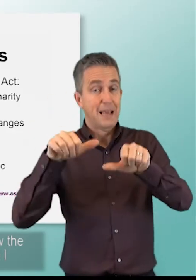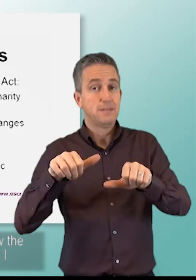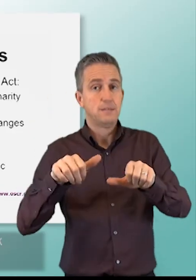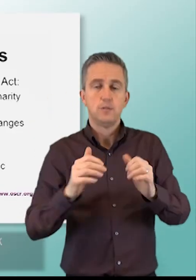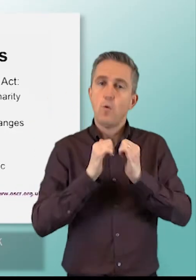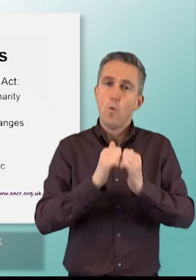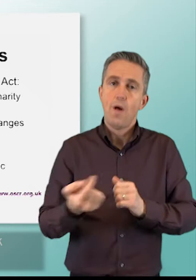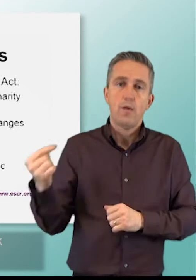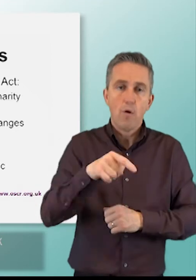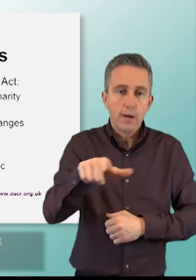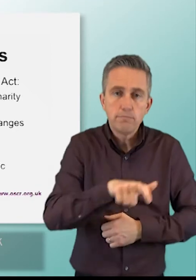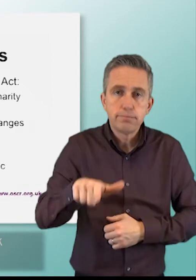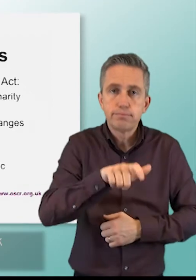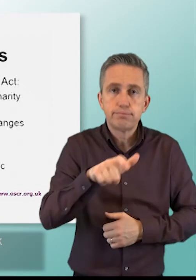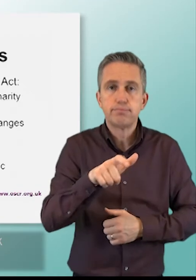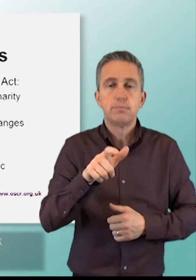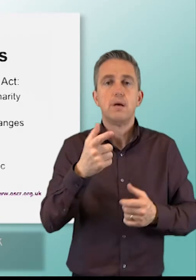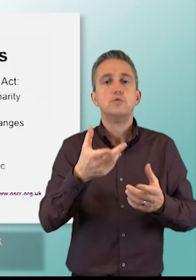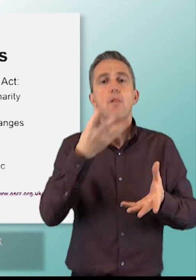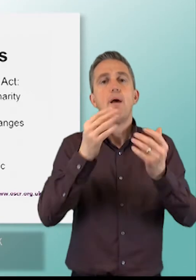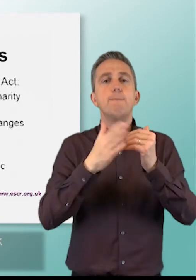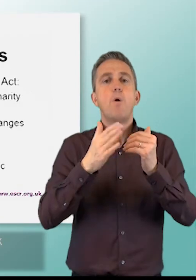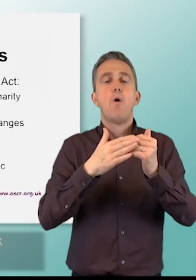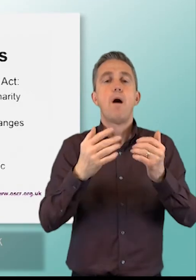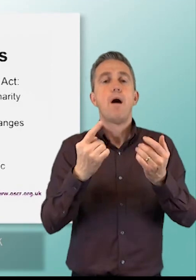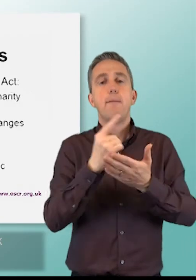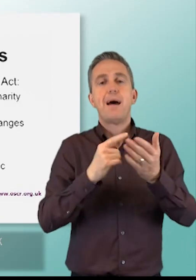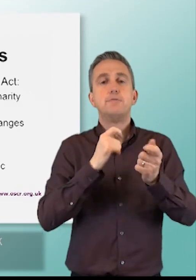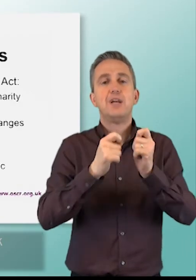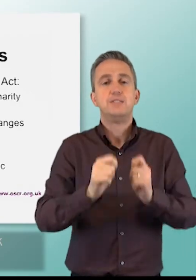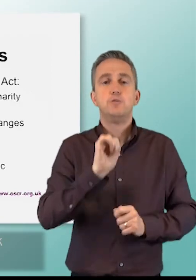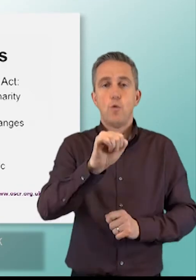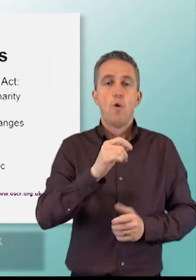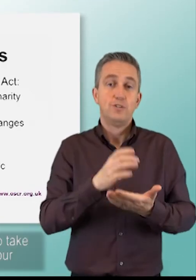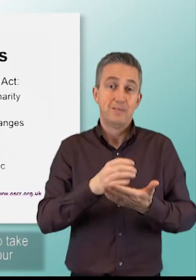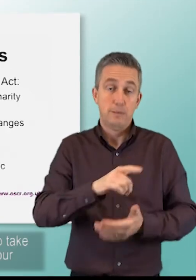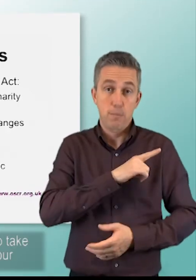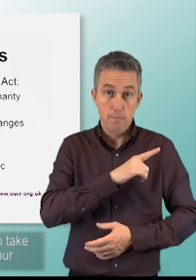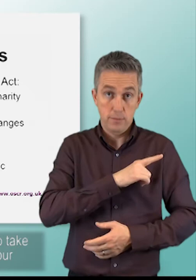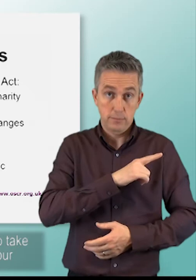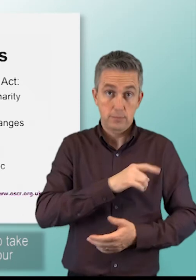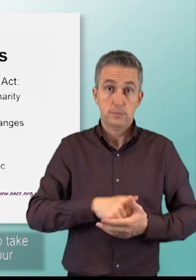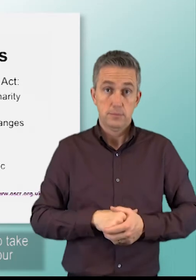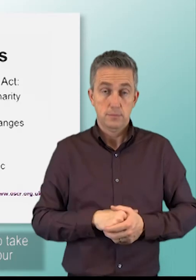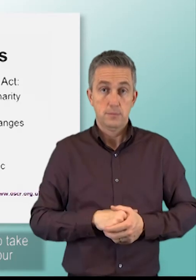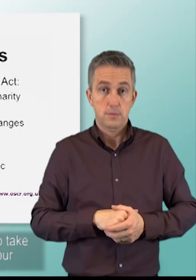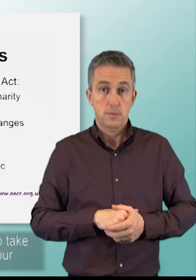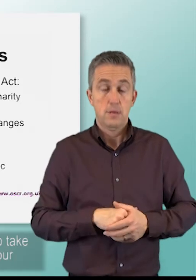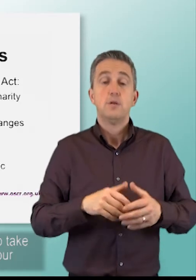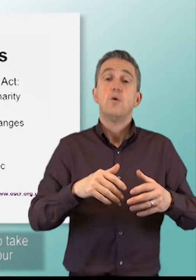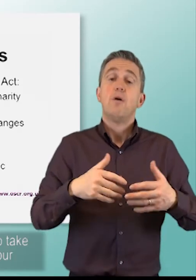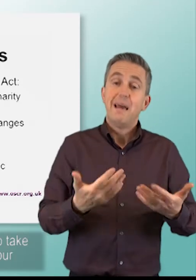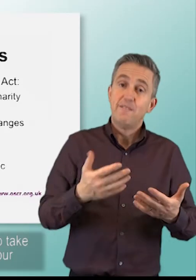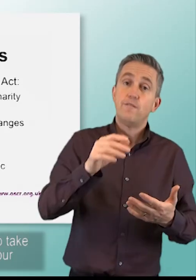to, and I would very much encourage you to have a look at that if you're in that type of situation. Key thing here to remember is that if you want